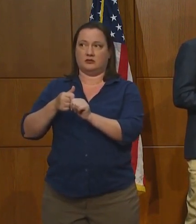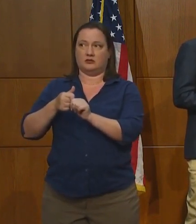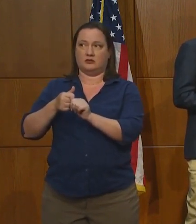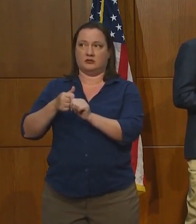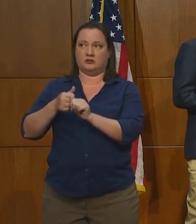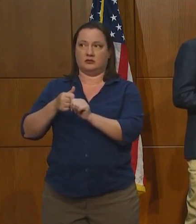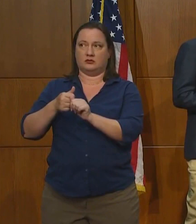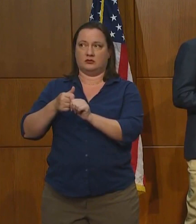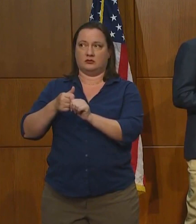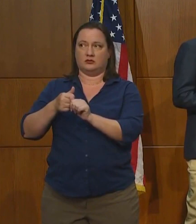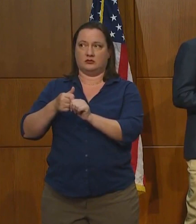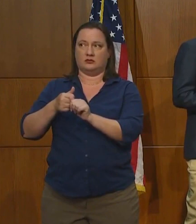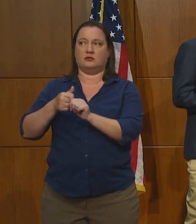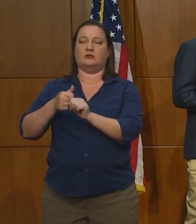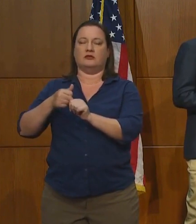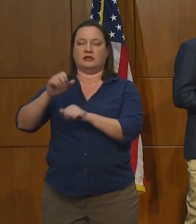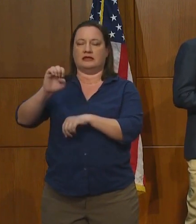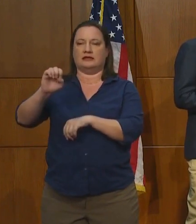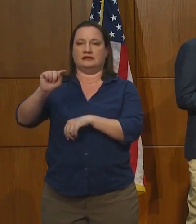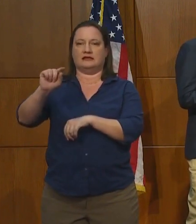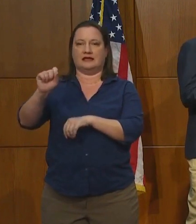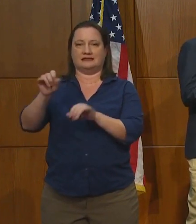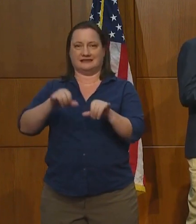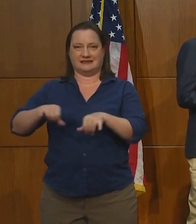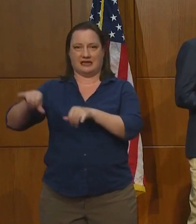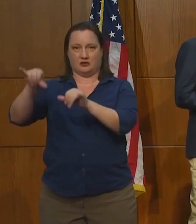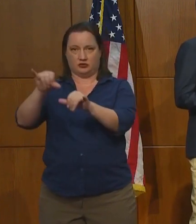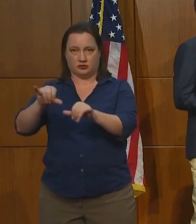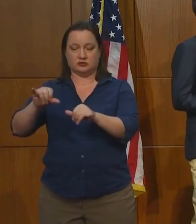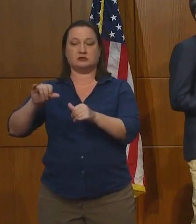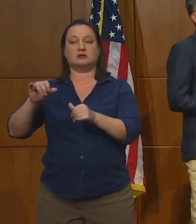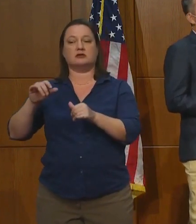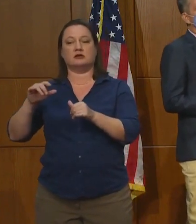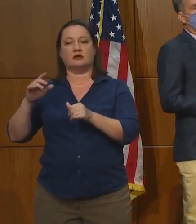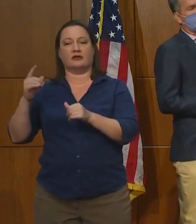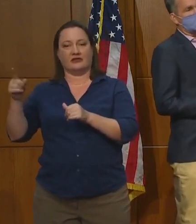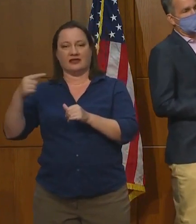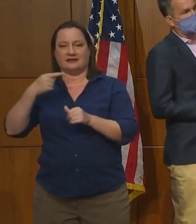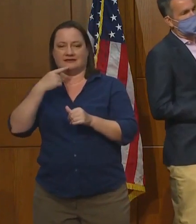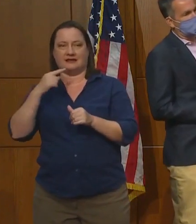whatever these eventual ETS standards. And do you have a stance on allowing that or